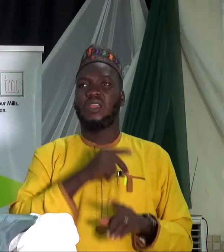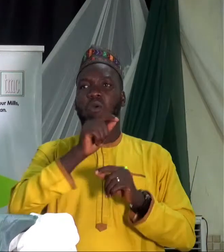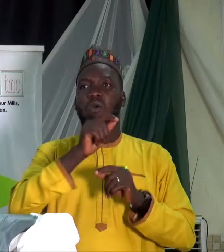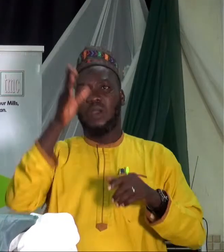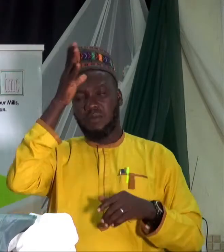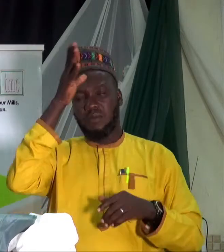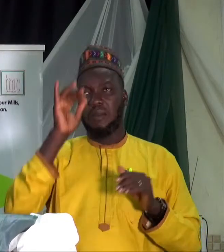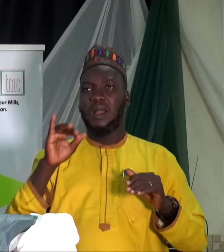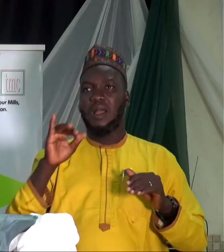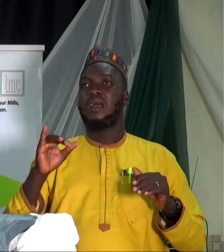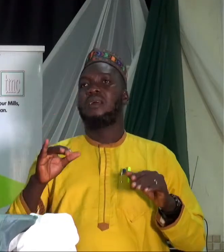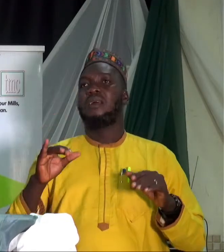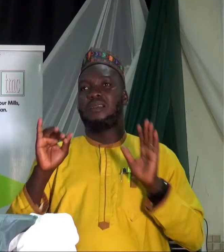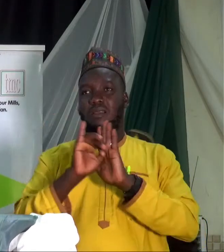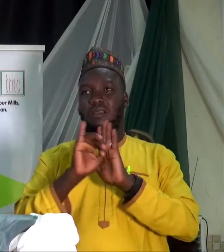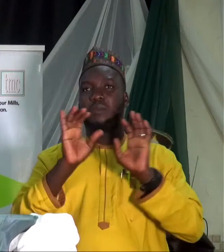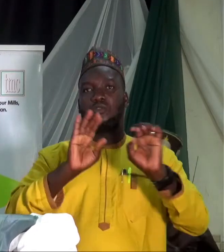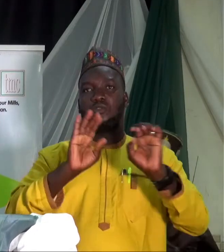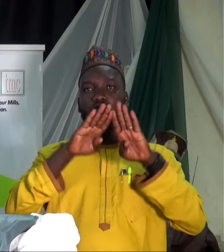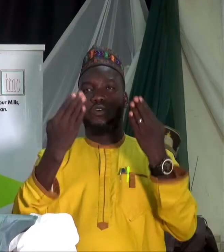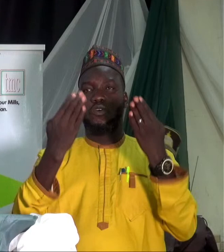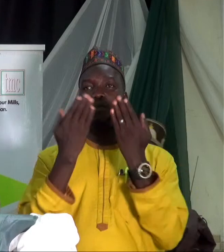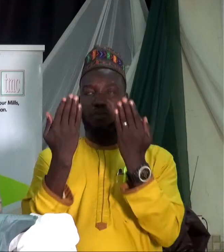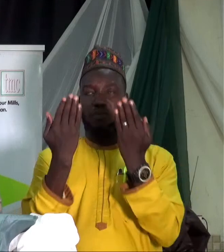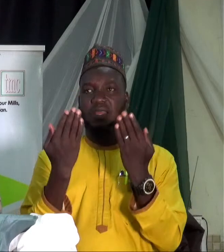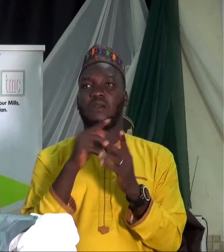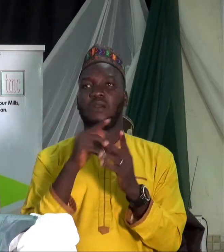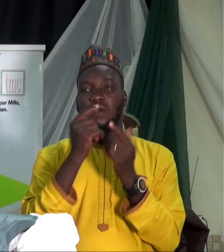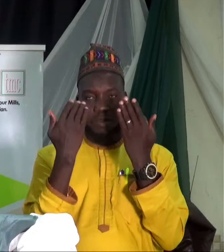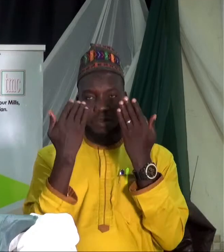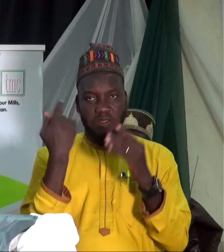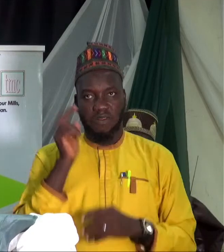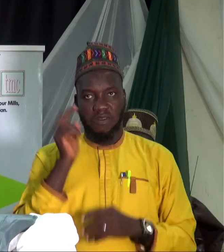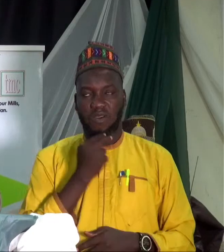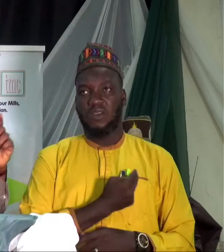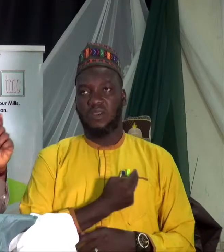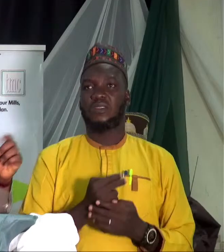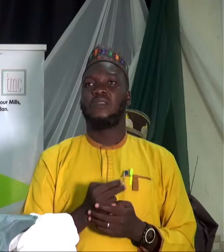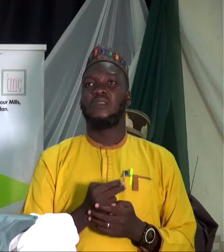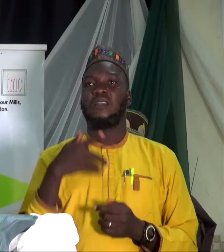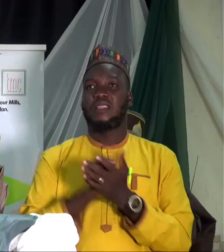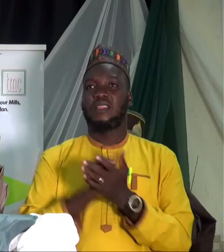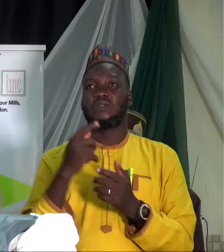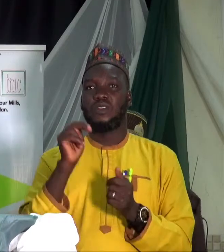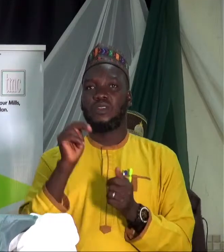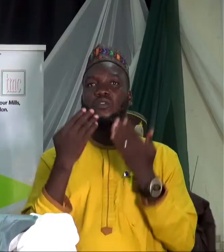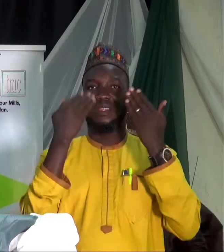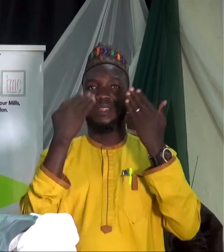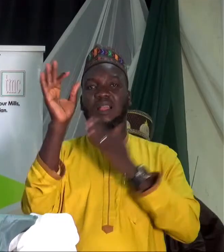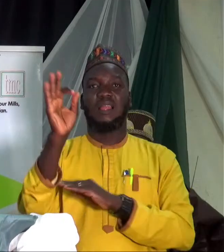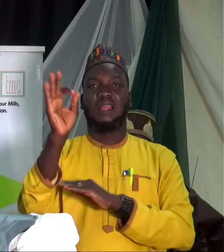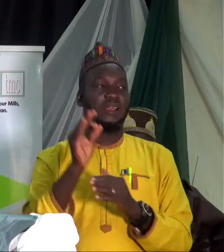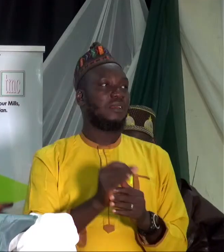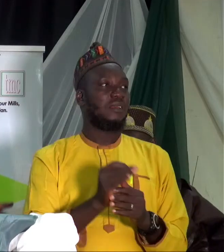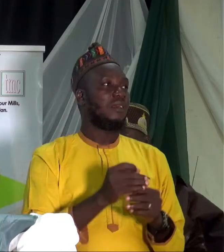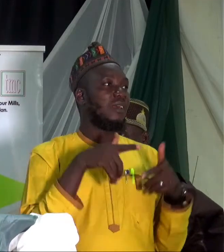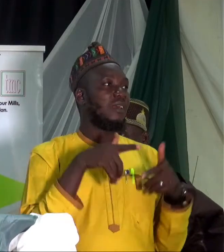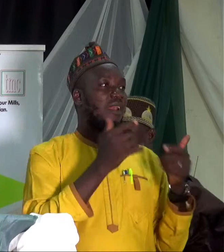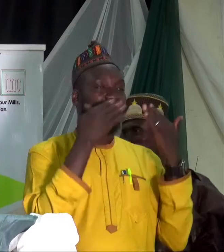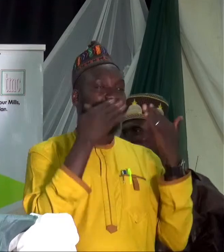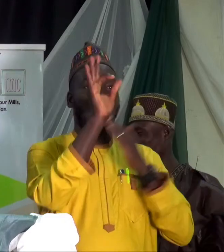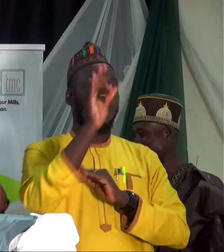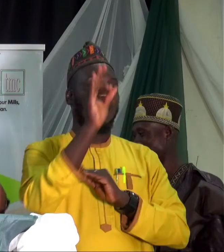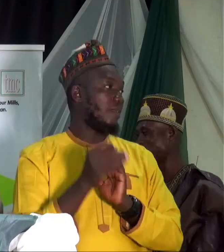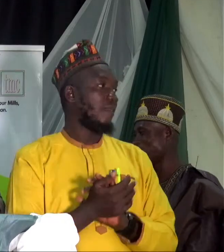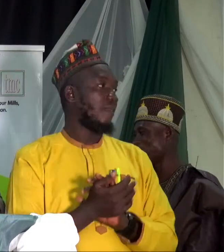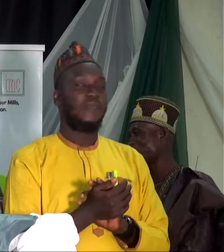se open prayer ti won sadua lo, won lo ye ka dupe fọlọrun. E tun ya dupe, e kan duro ni emi lalaga. I'm